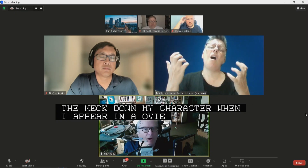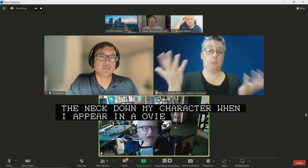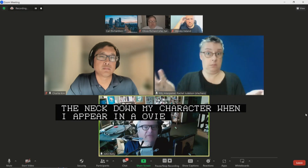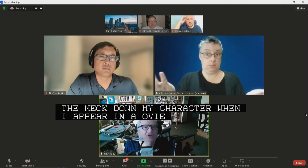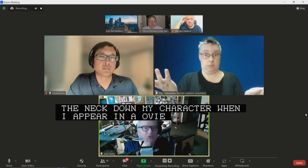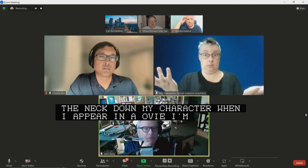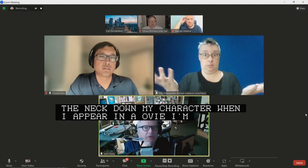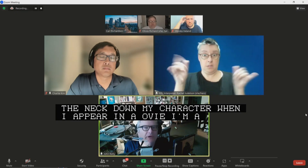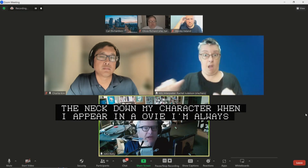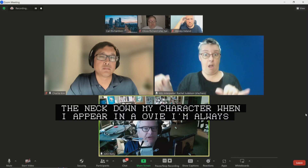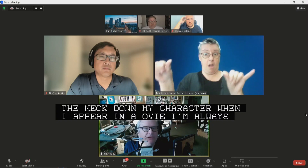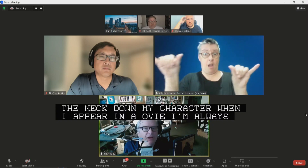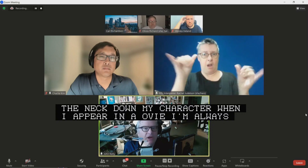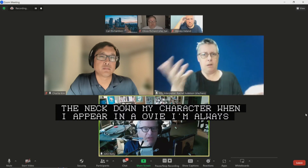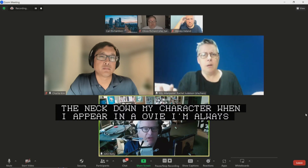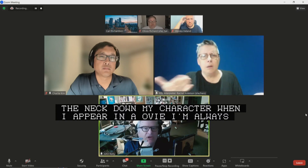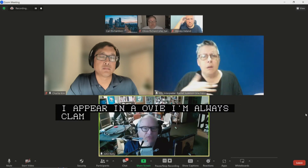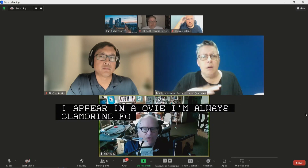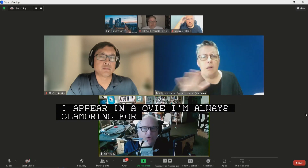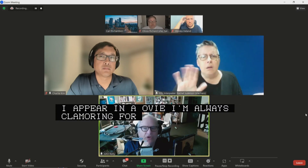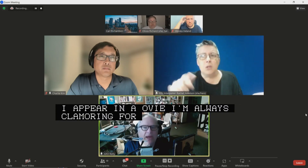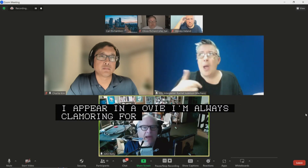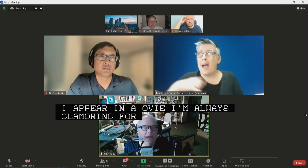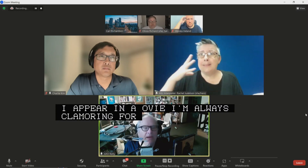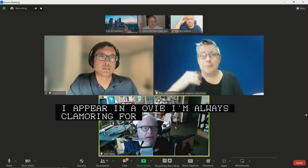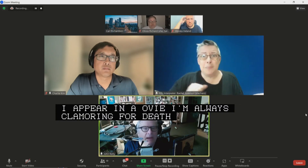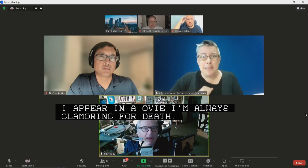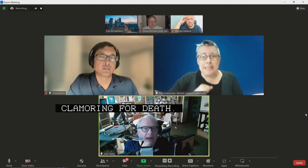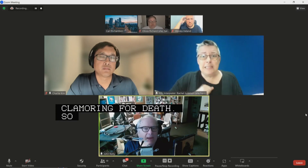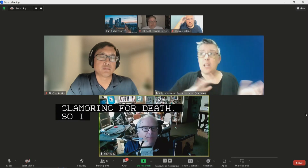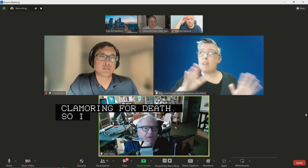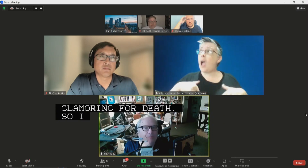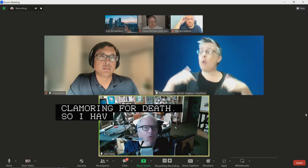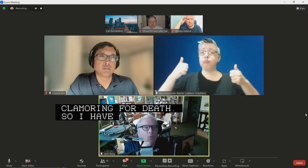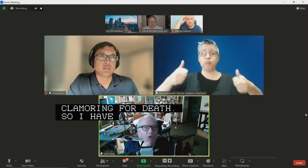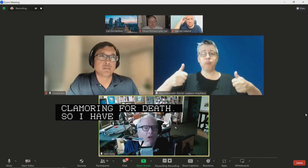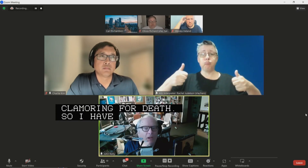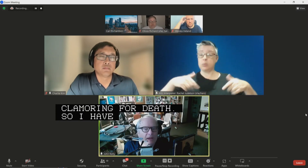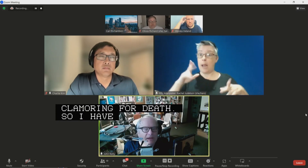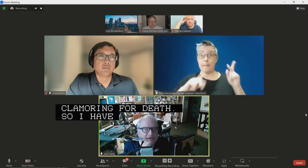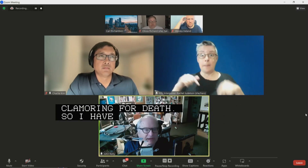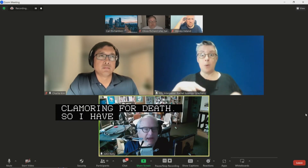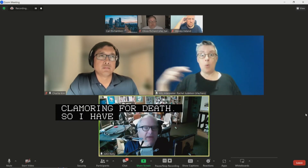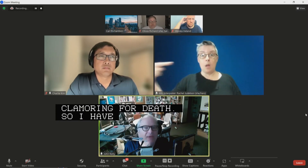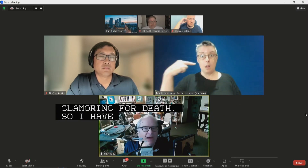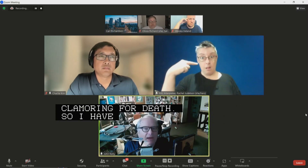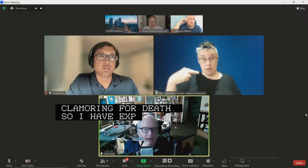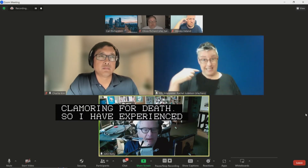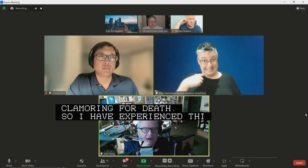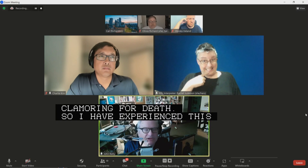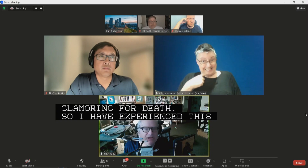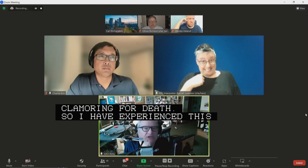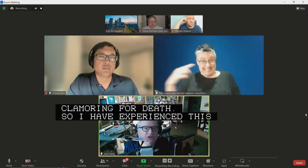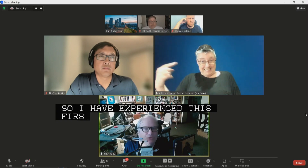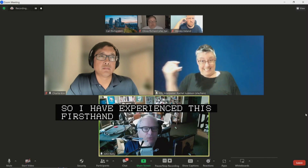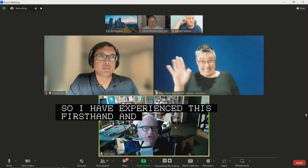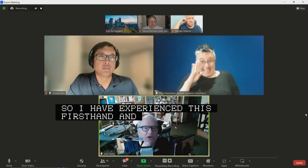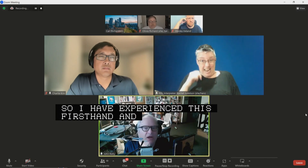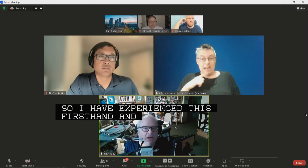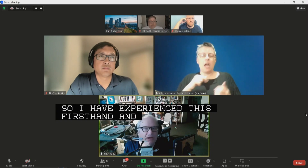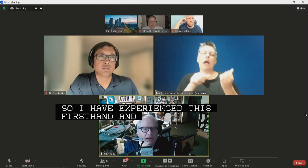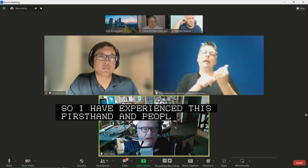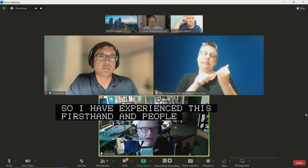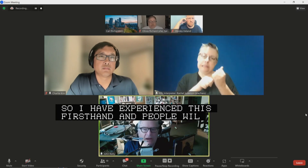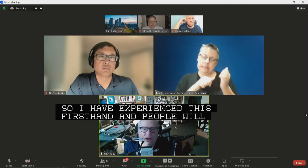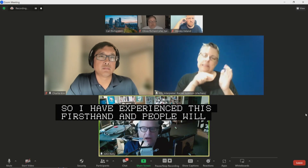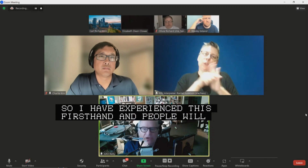so I've experienced this firsthand, and people will say that assisted